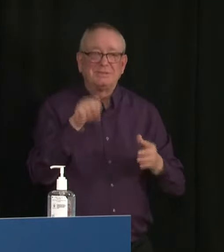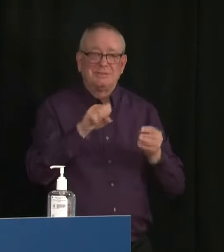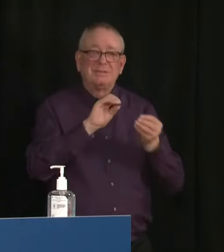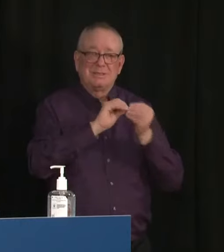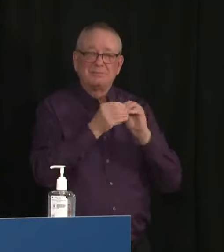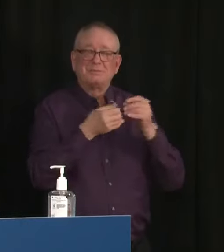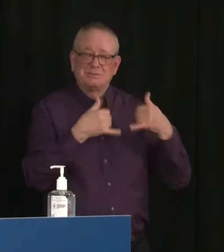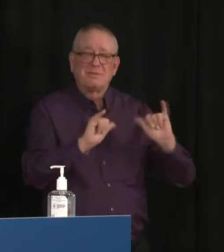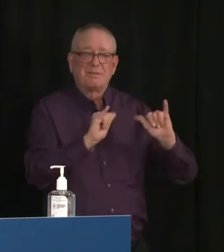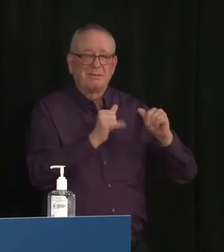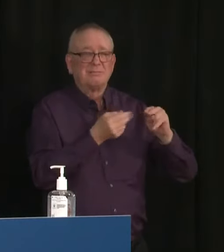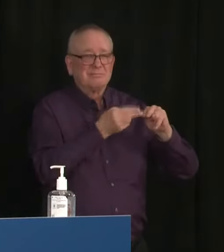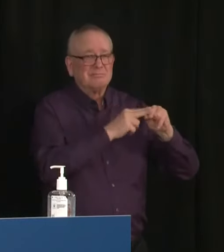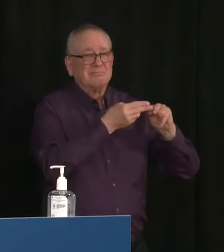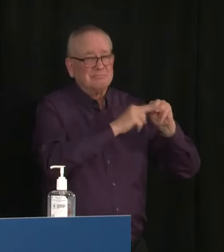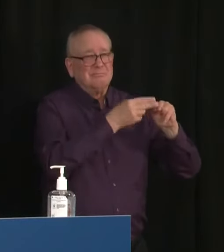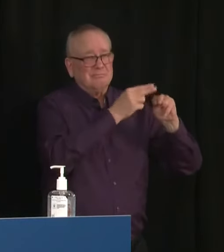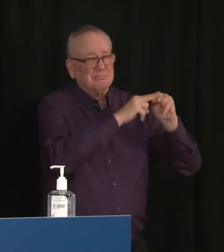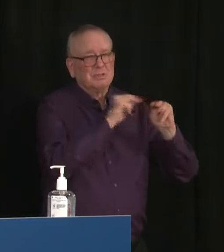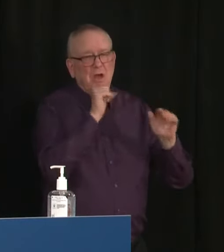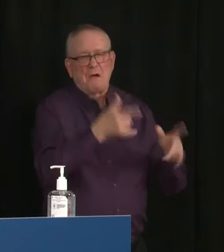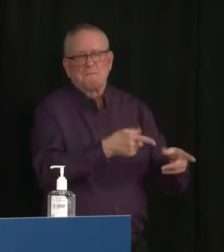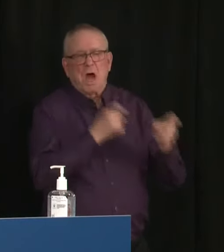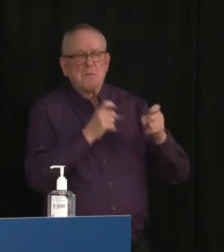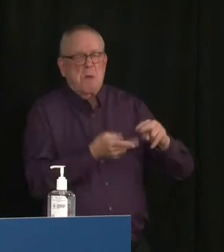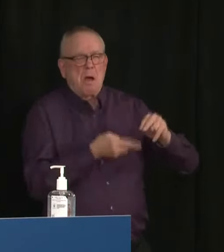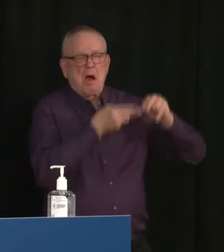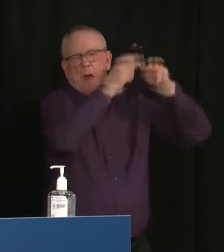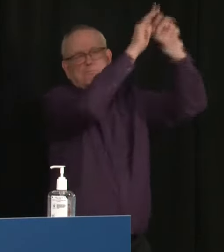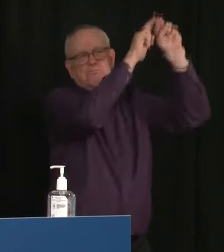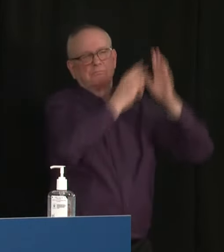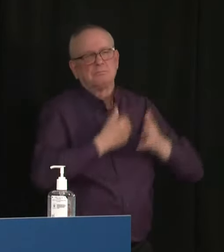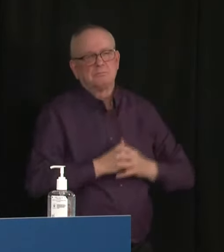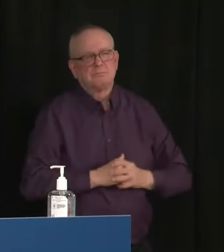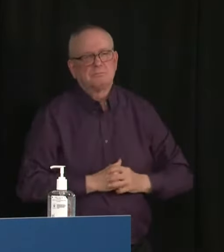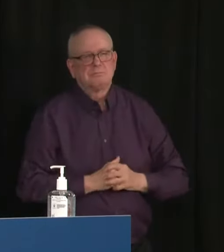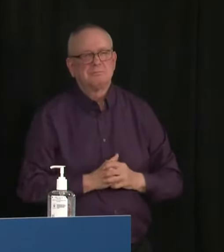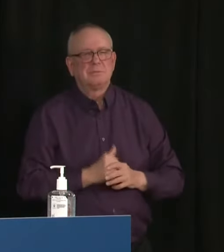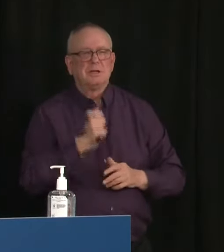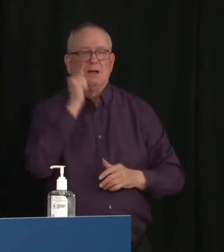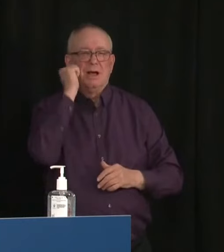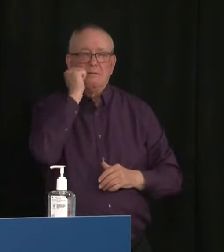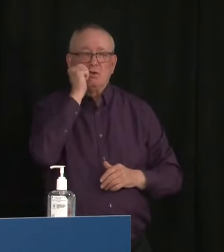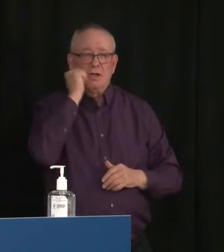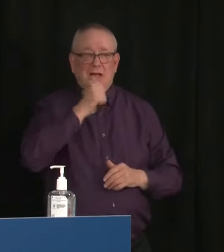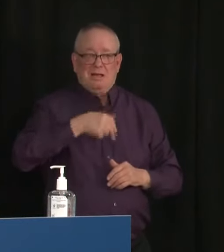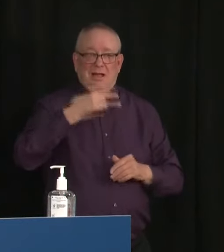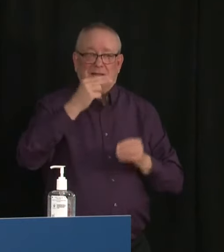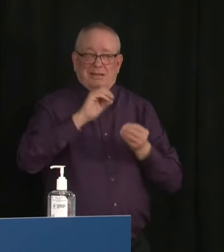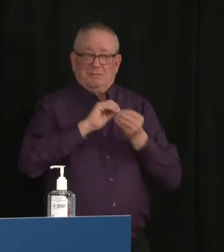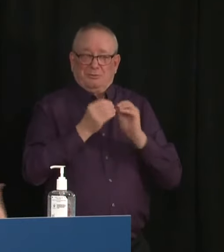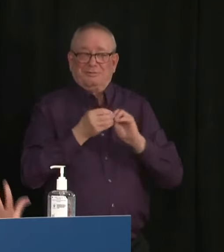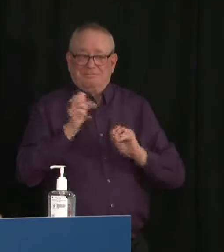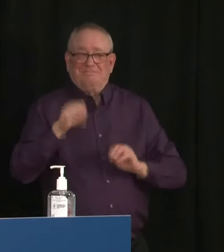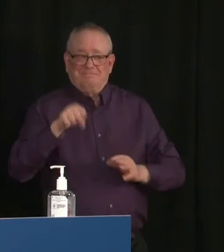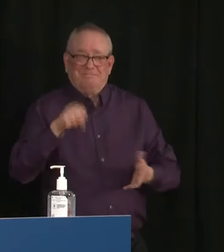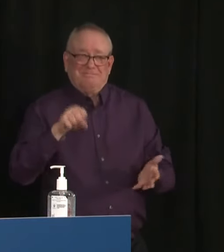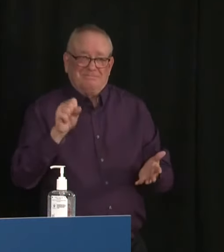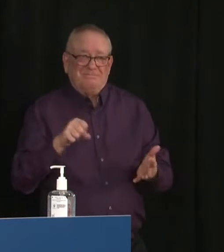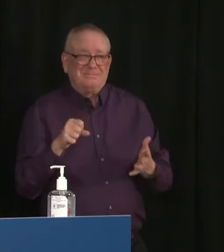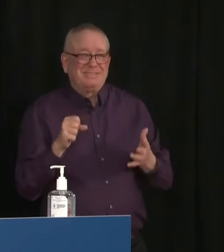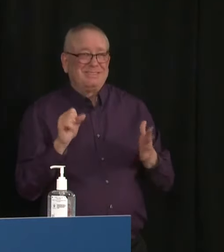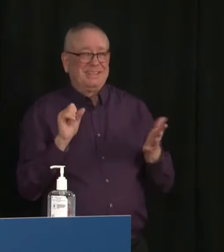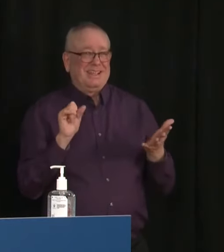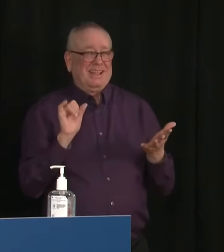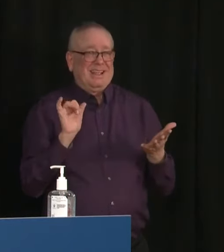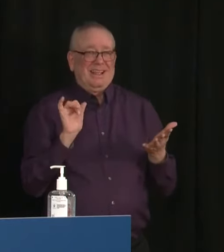That's obviously concerning with the very high number of new daily cases. And so again, it's critical. That's a reminder for all